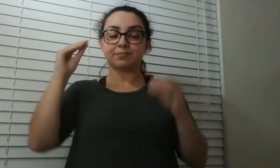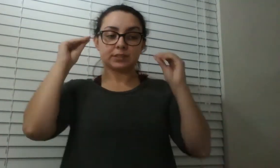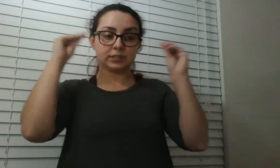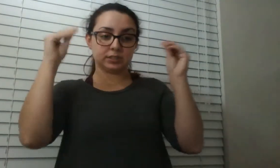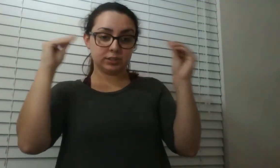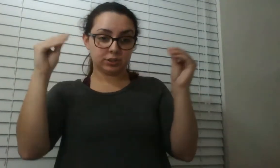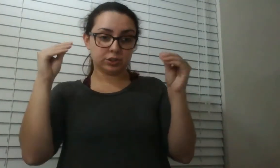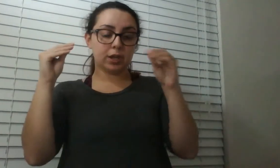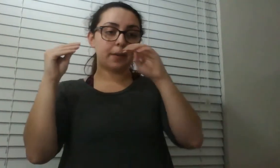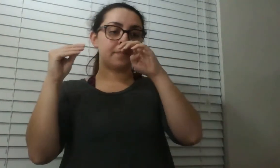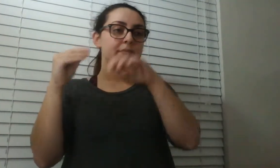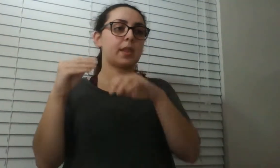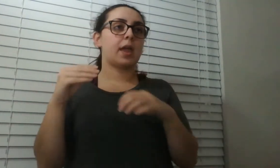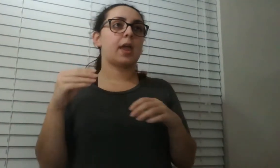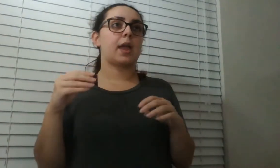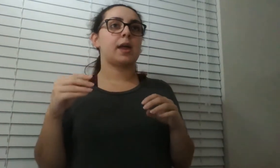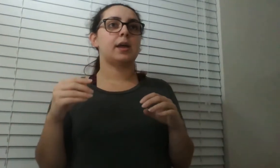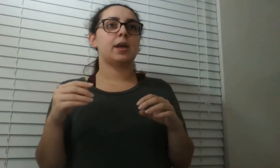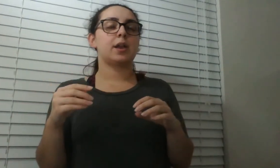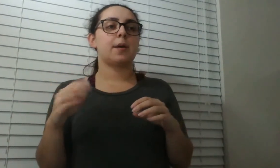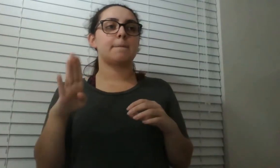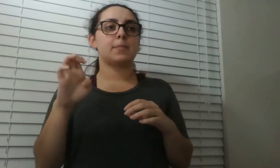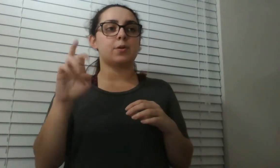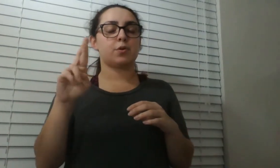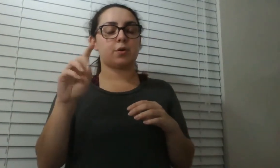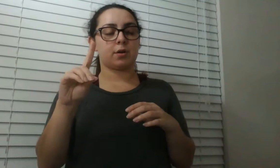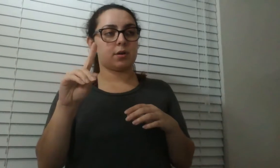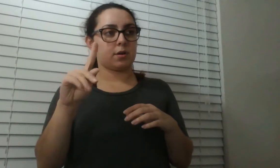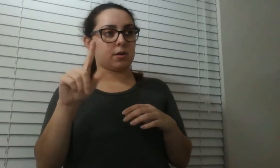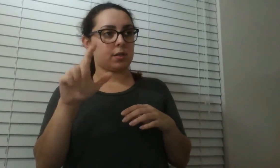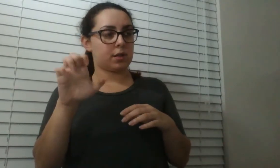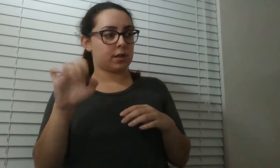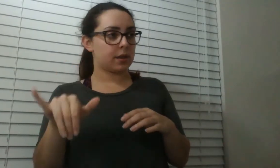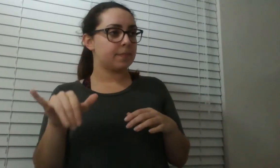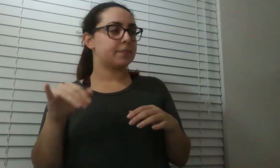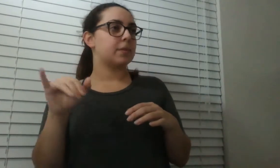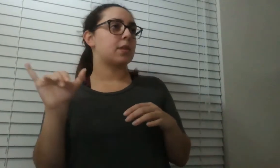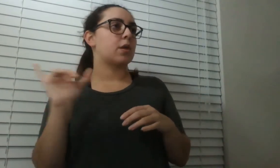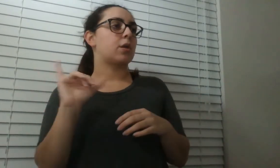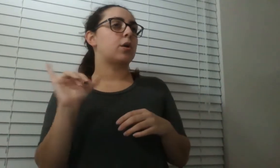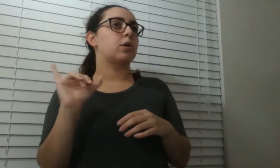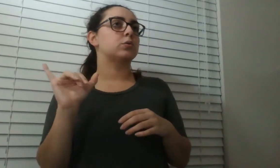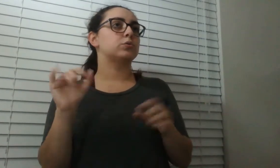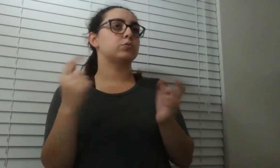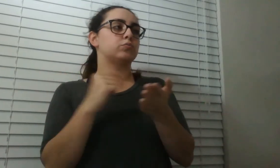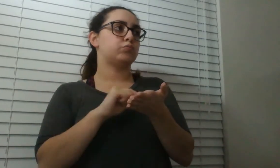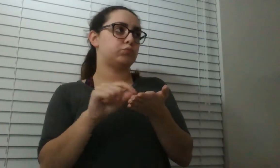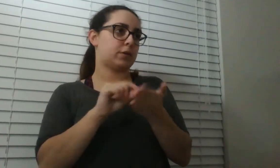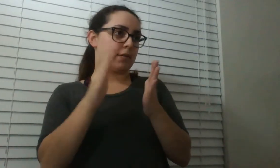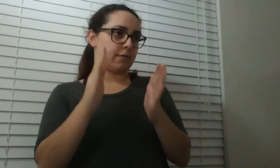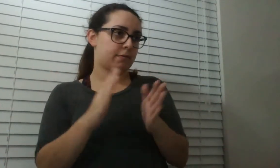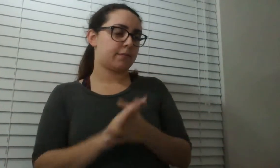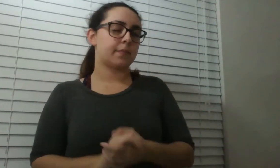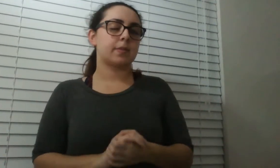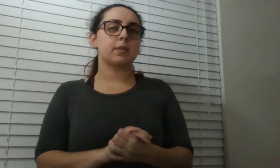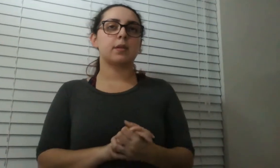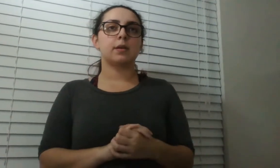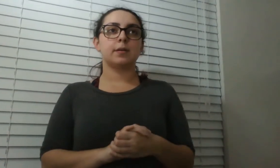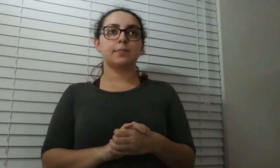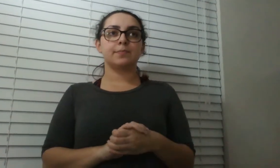and the author of The Philosophical Baby. And the reason we called her up is that truthfully, after the egg situation. We broke an egg to